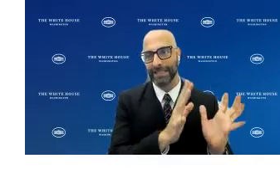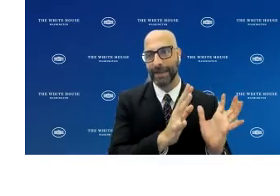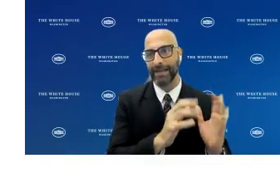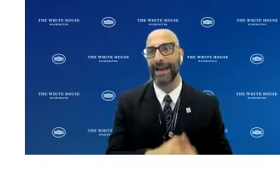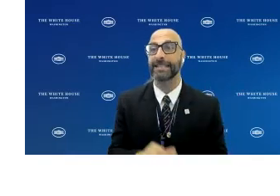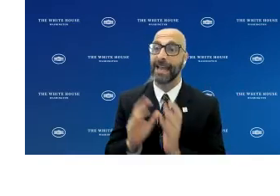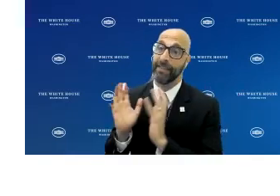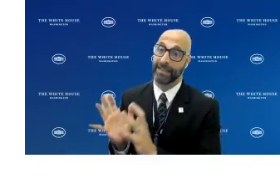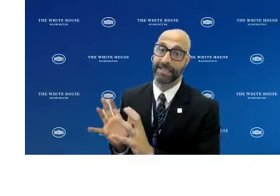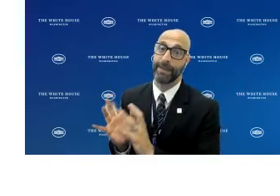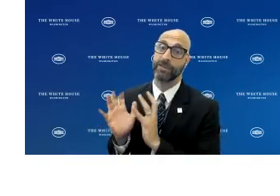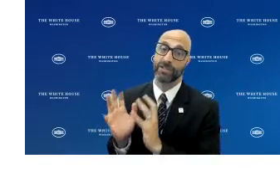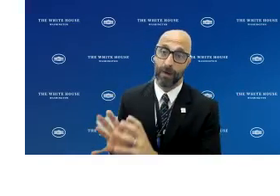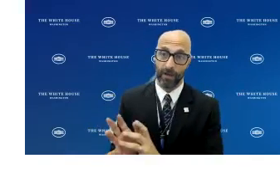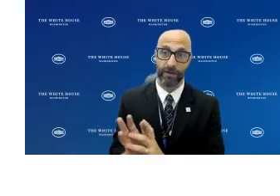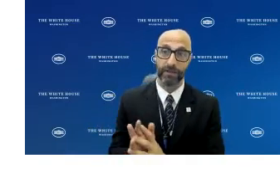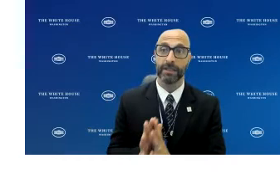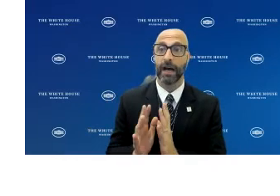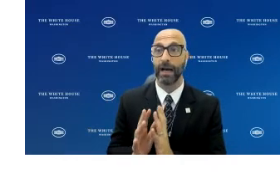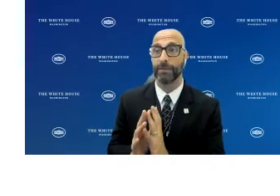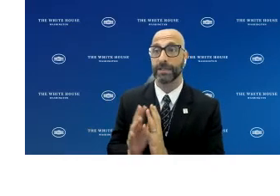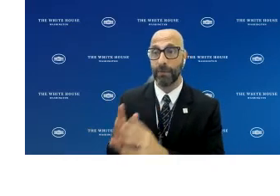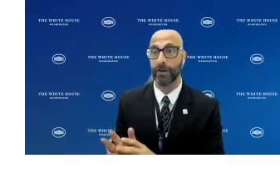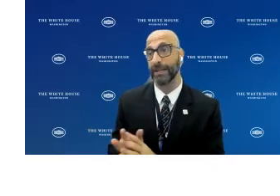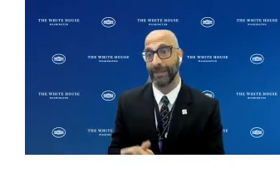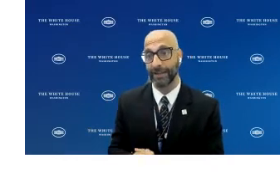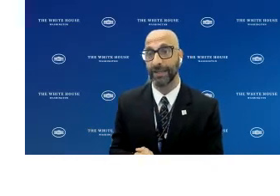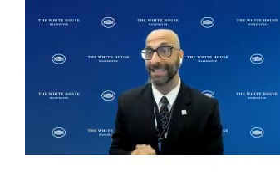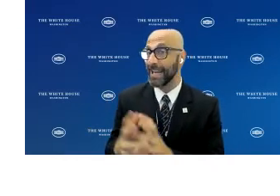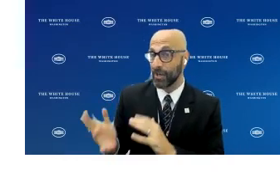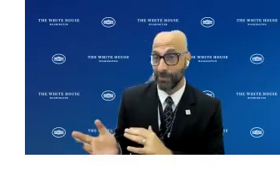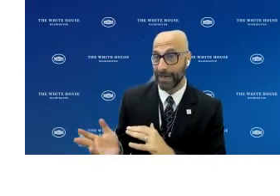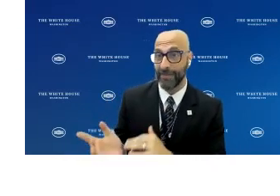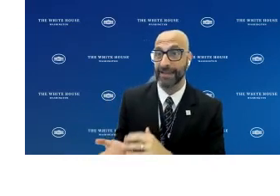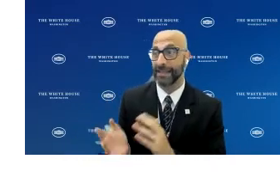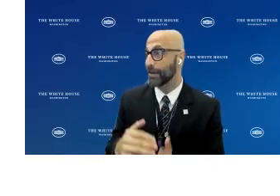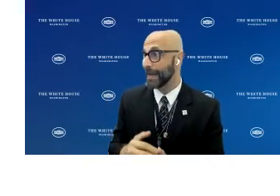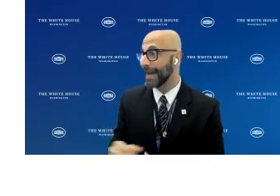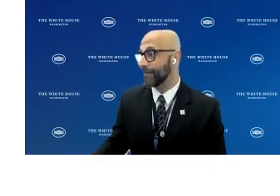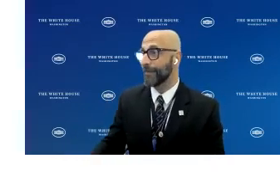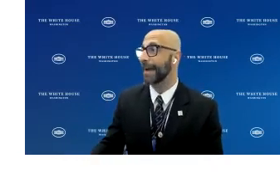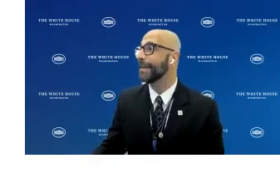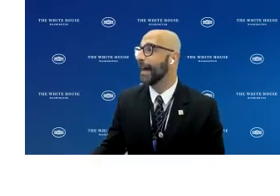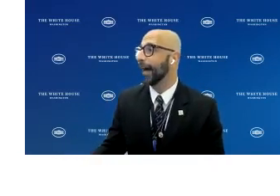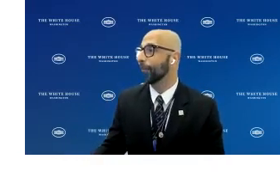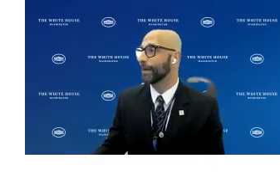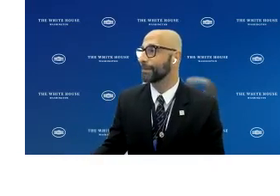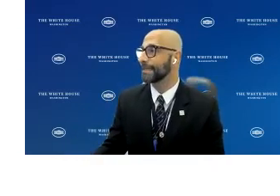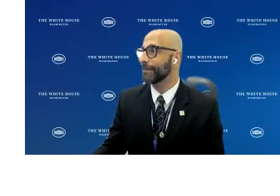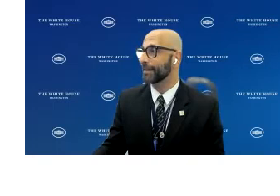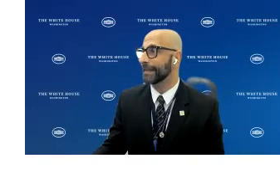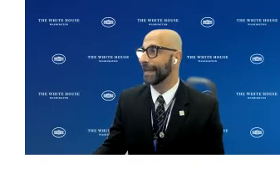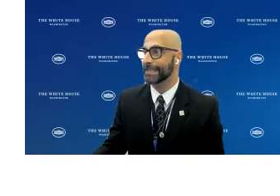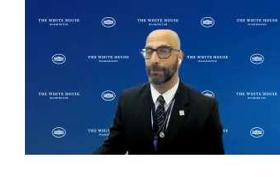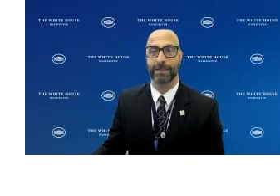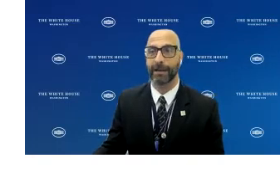So you have these big events, and then this is about smaller interventions. It could be an event, it could not. In fact,